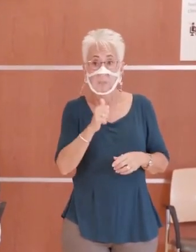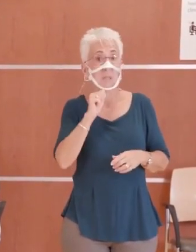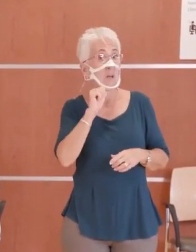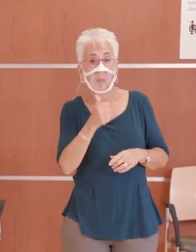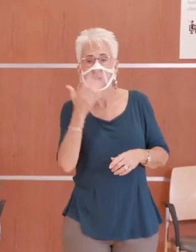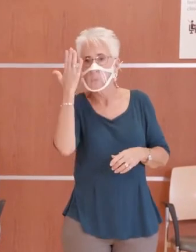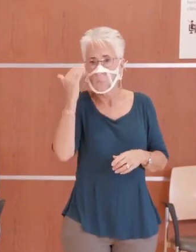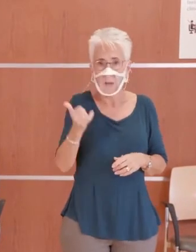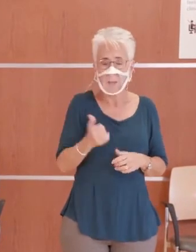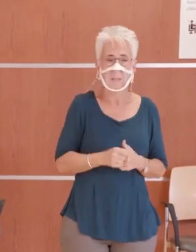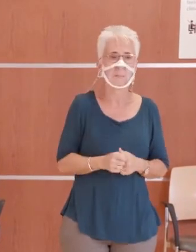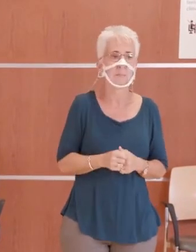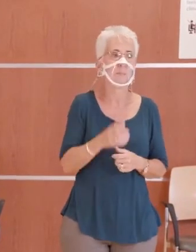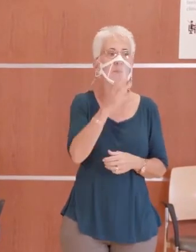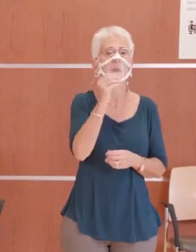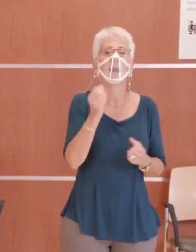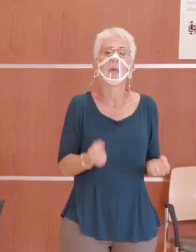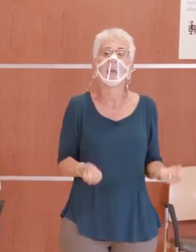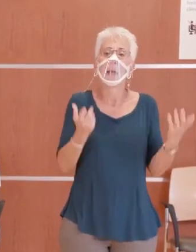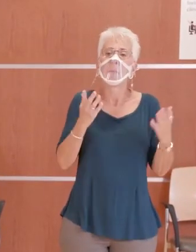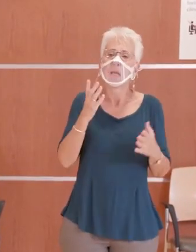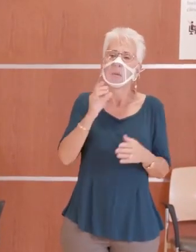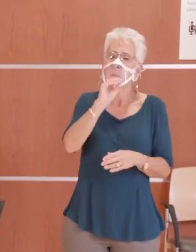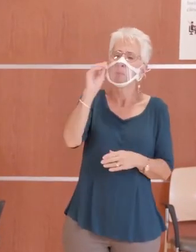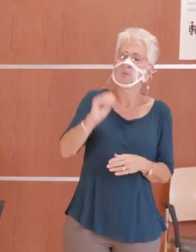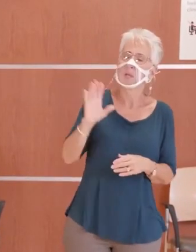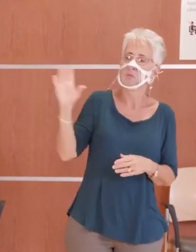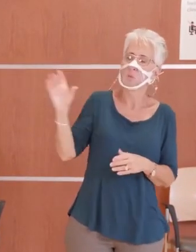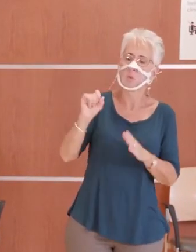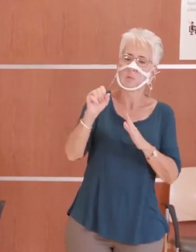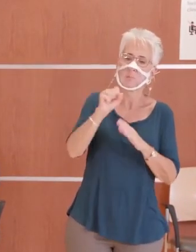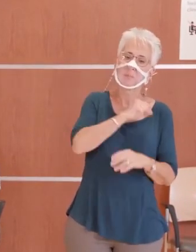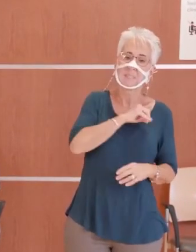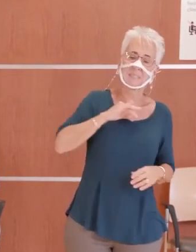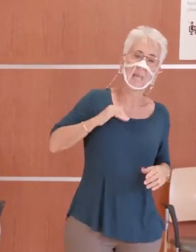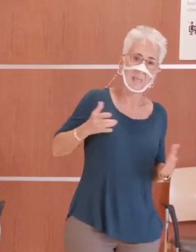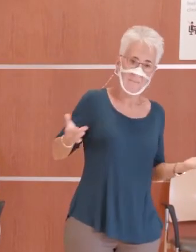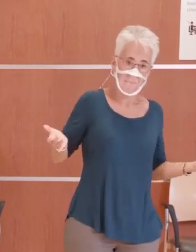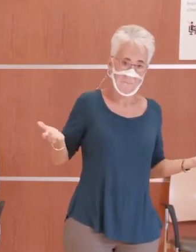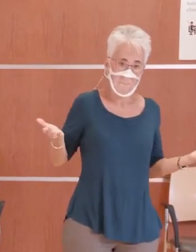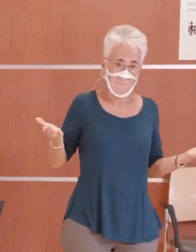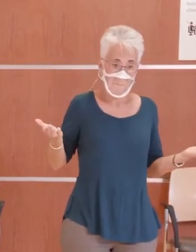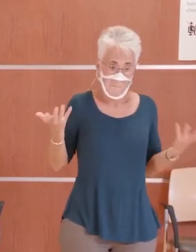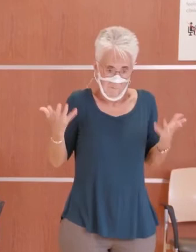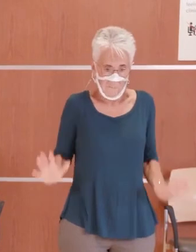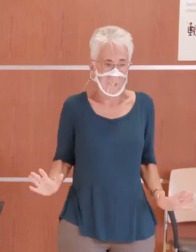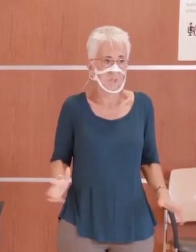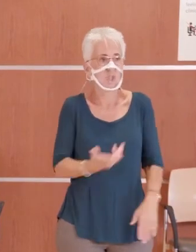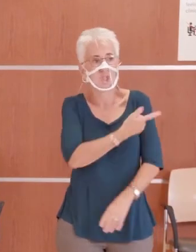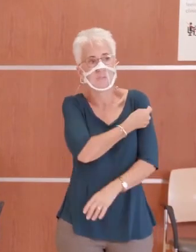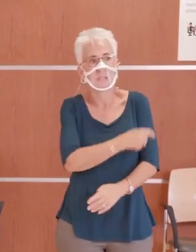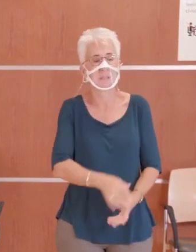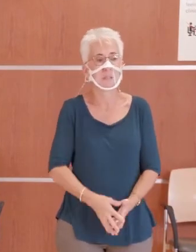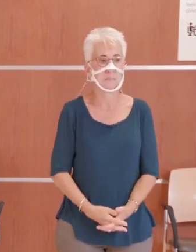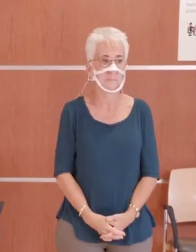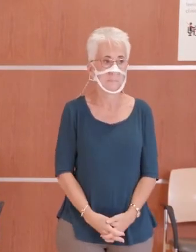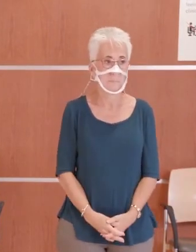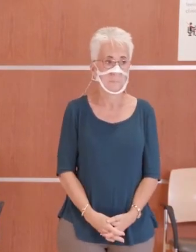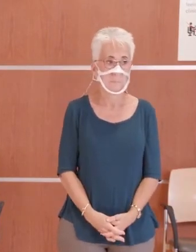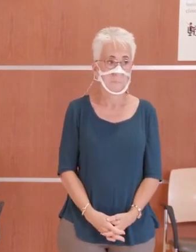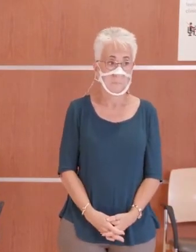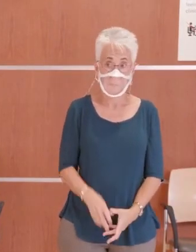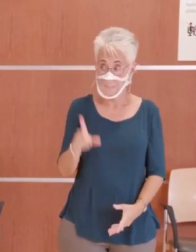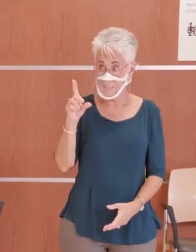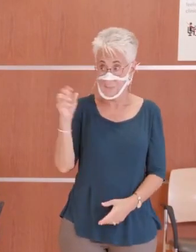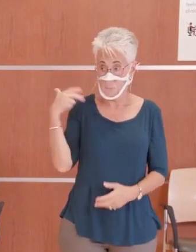you tell us about the percentage of your staff, system-wide or here in Southwest PA, if you know those numbers, that are vaccinated? And have you had